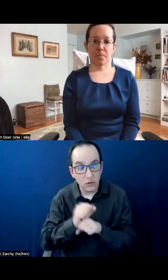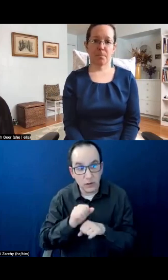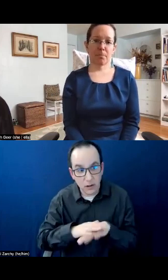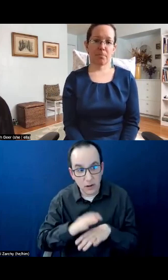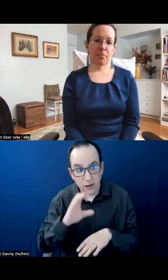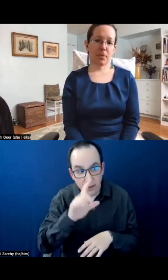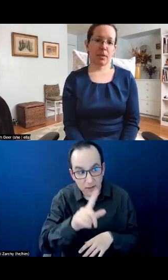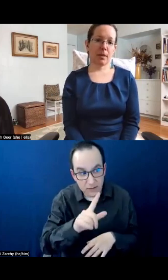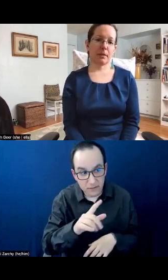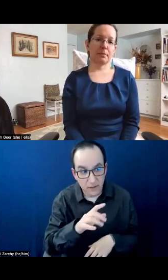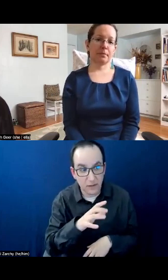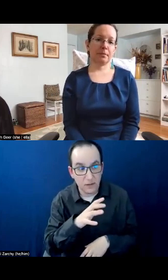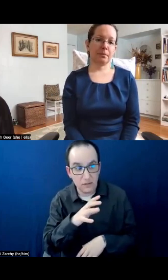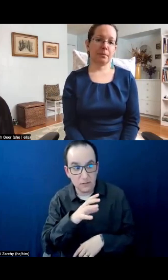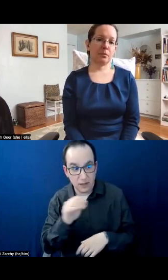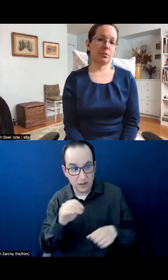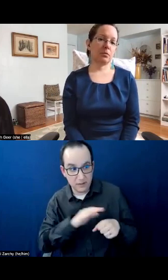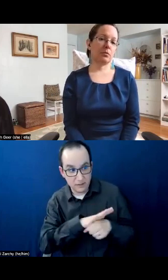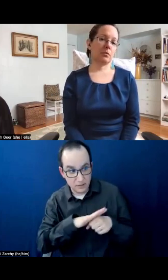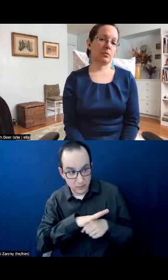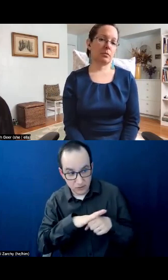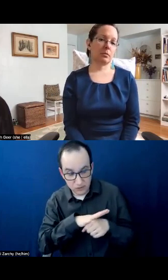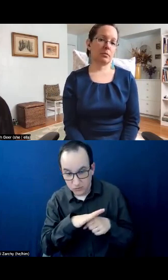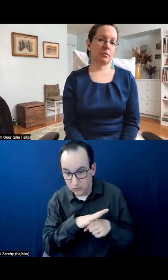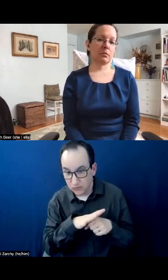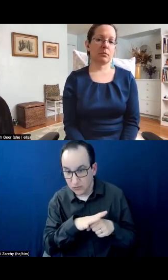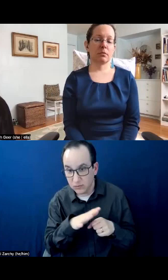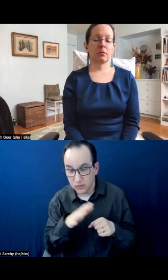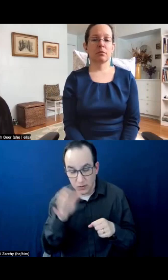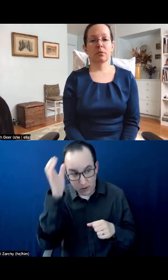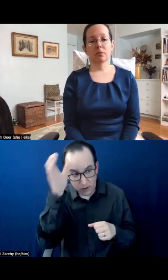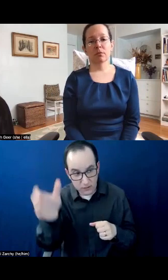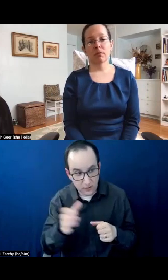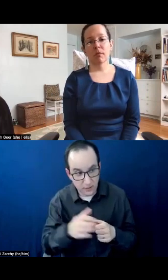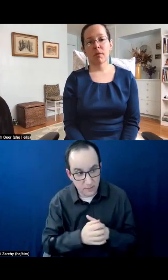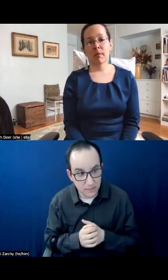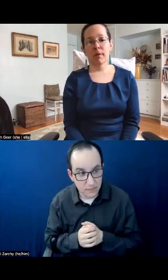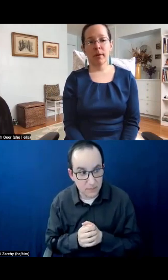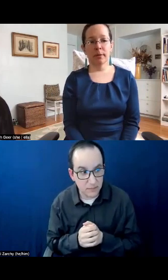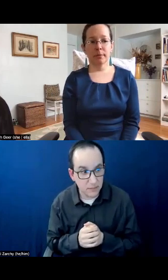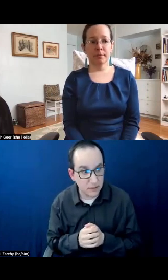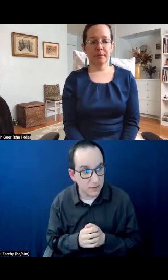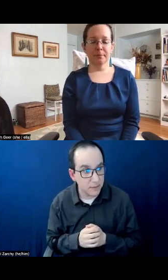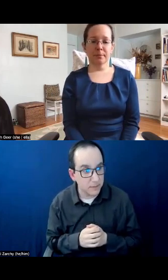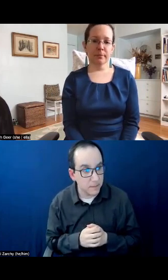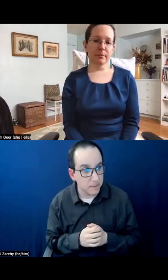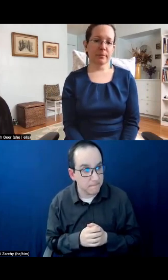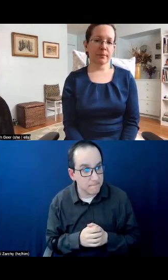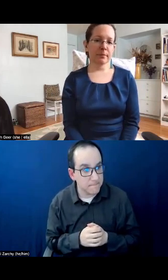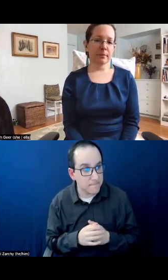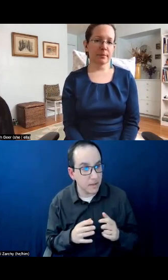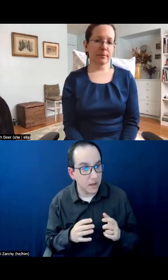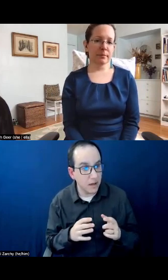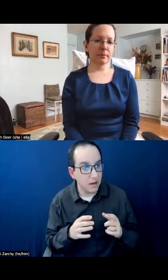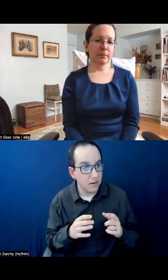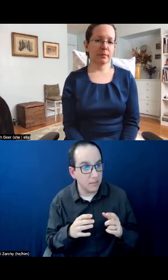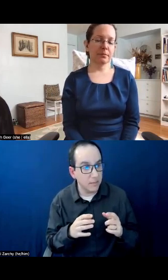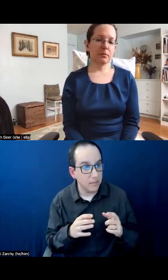And this, different ideas if you're working on classifiers and use of space.